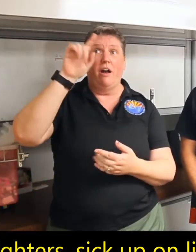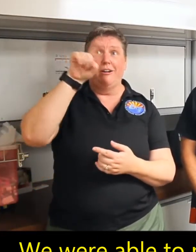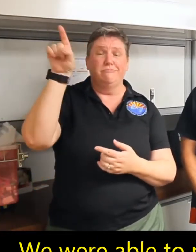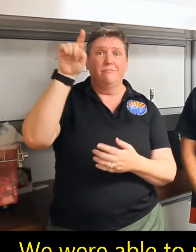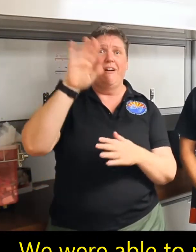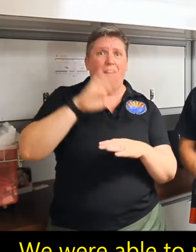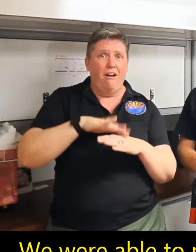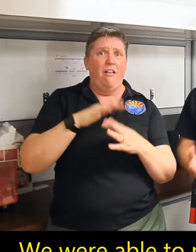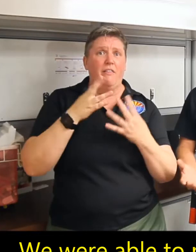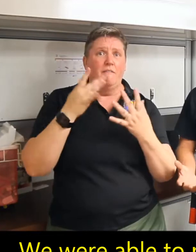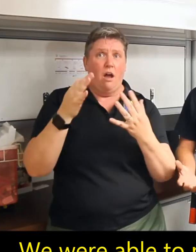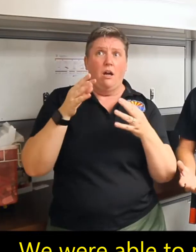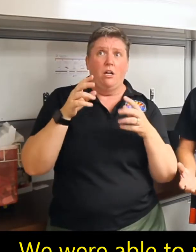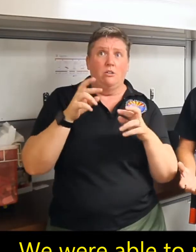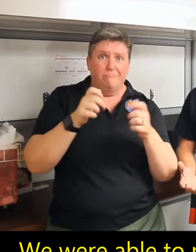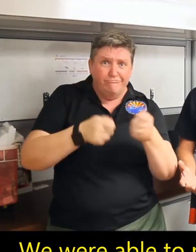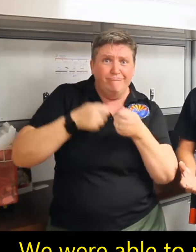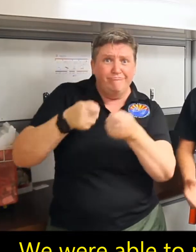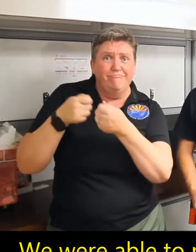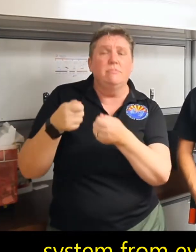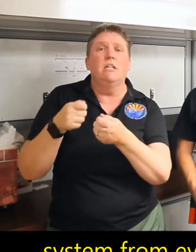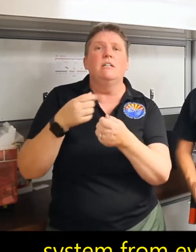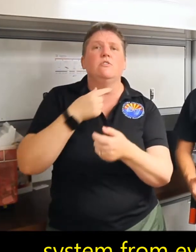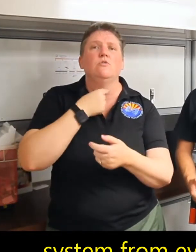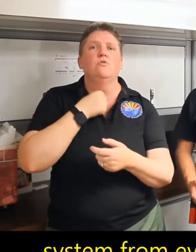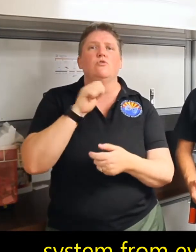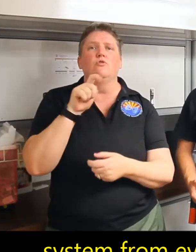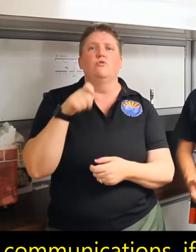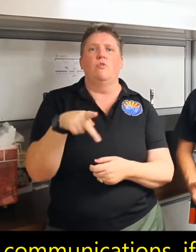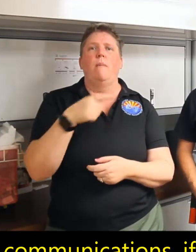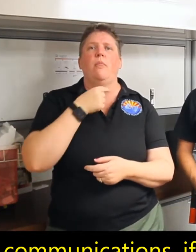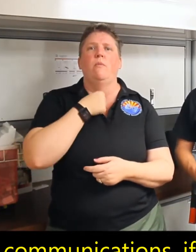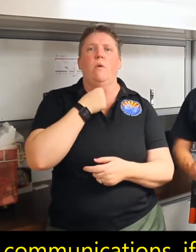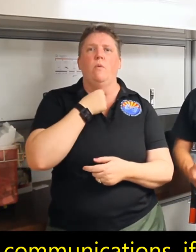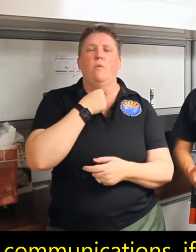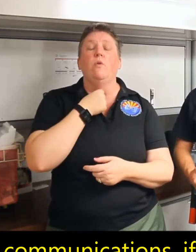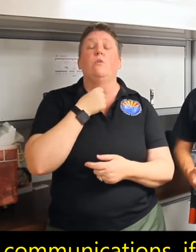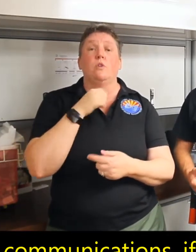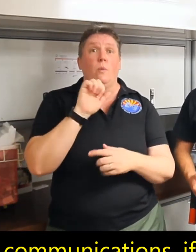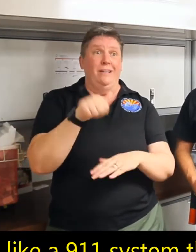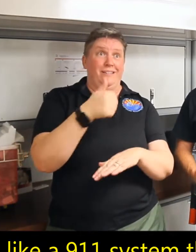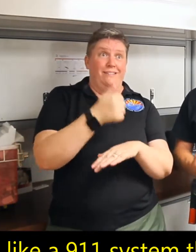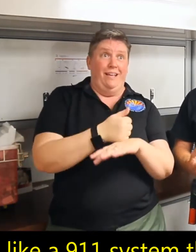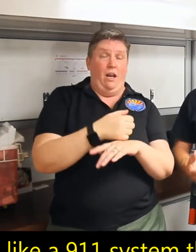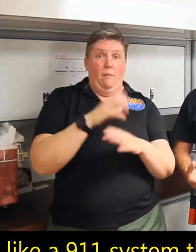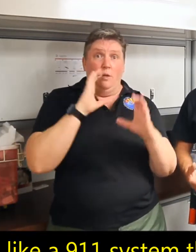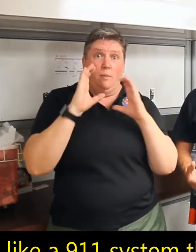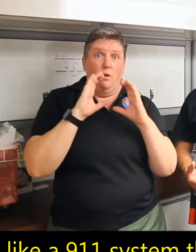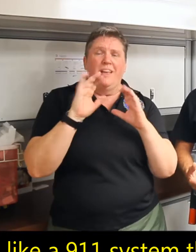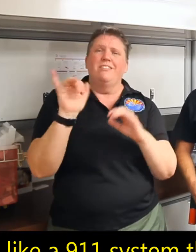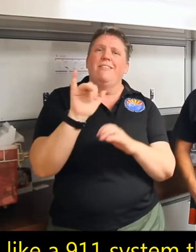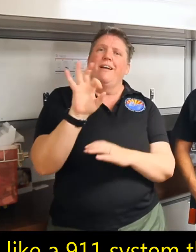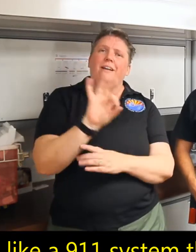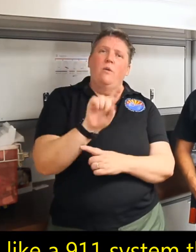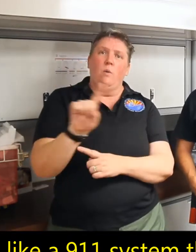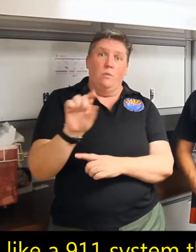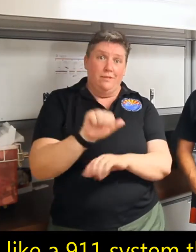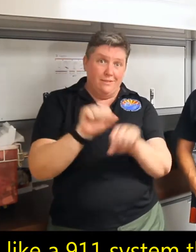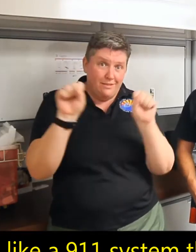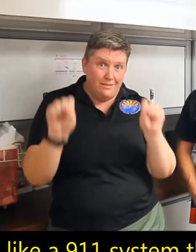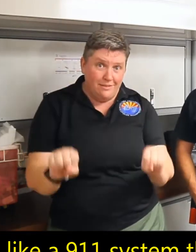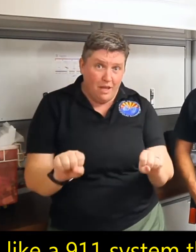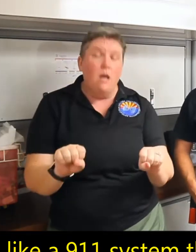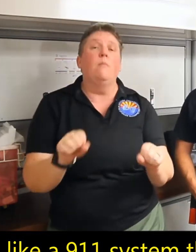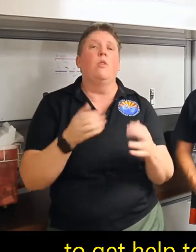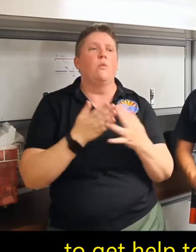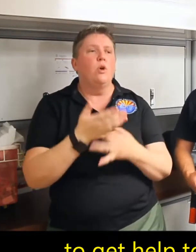throat. We were able to rapidly set up our system from everywhere from communications, if you were at home, like a 911 system, through